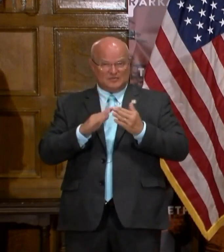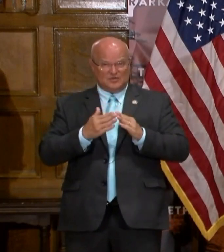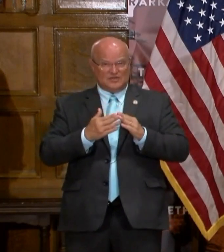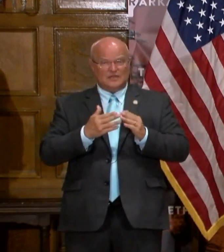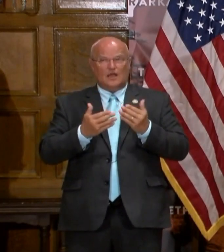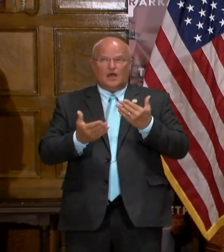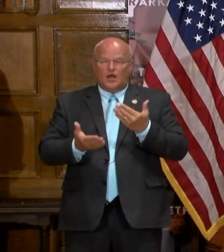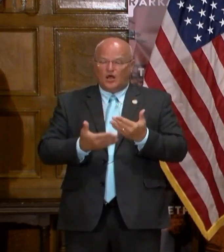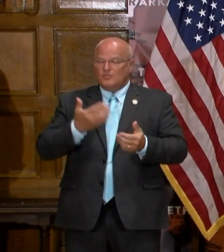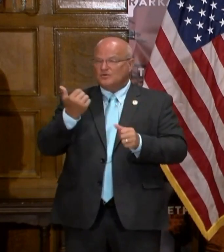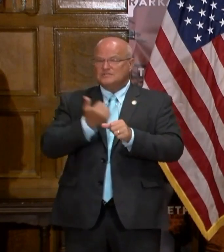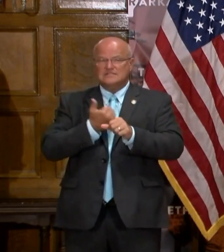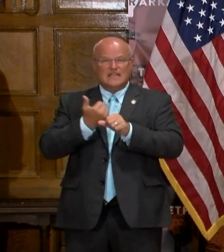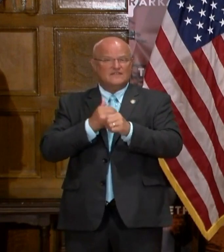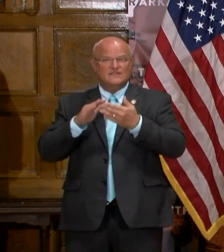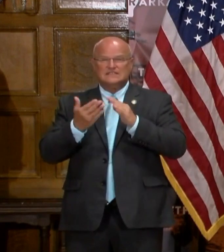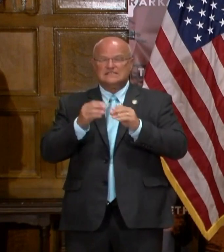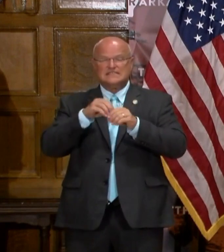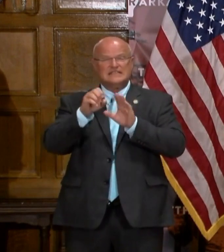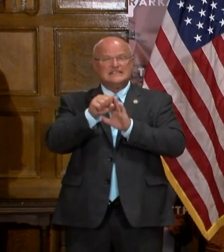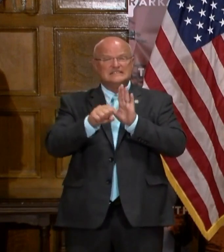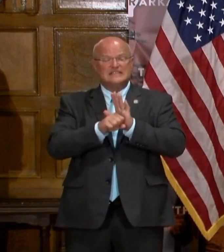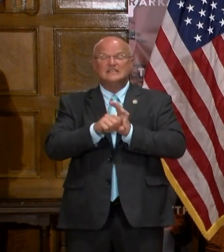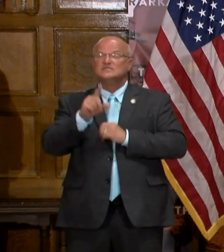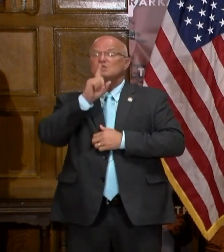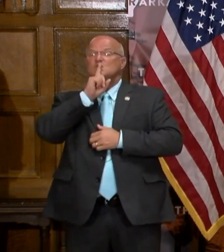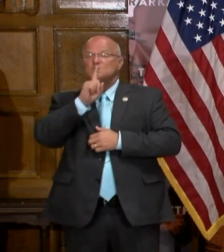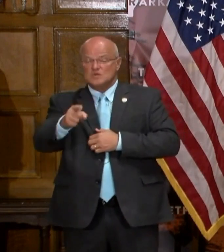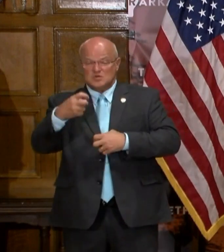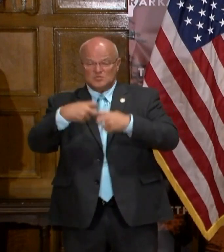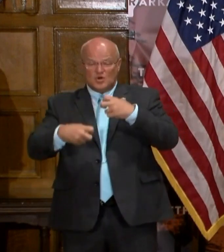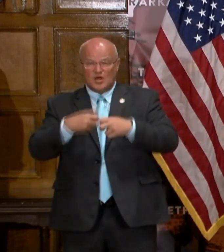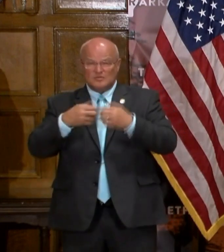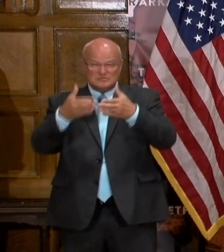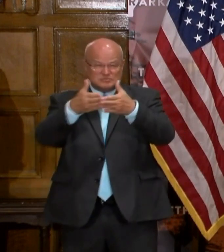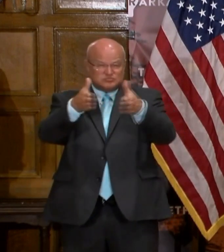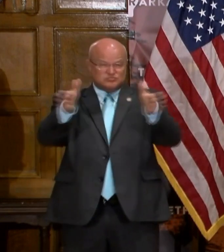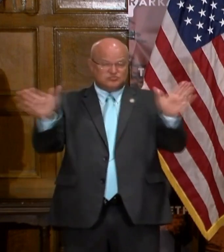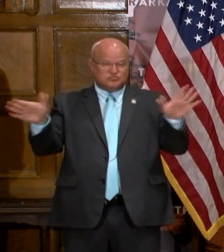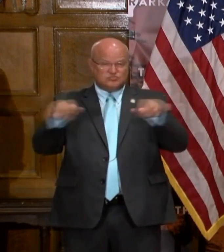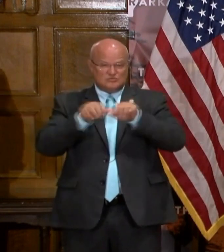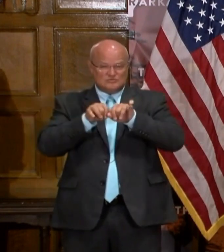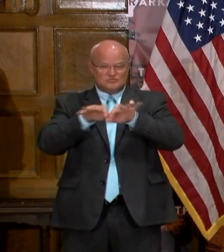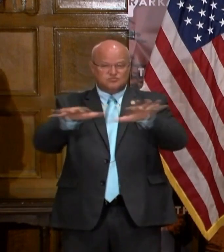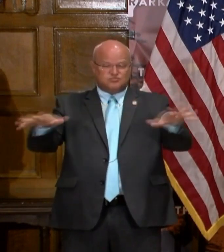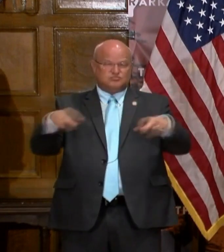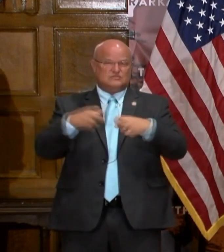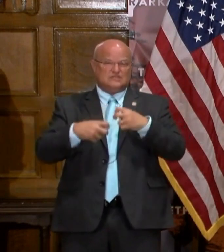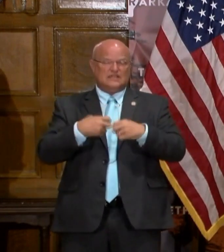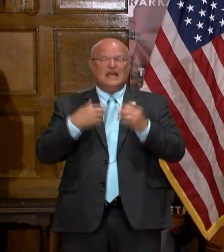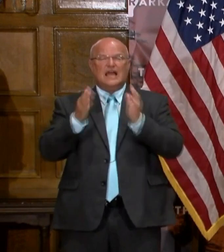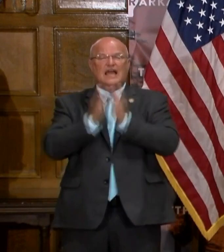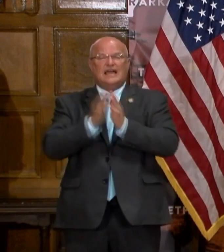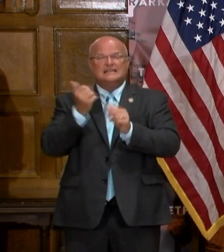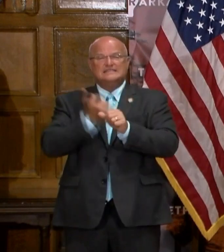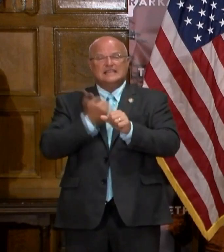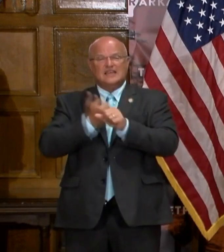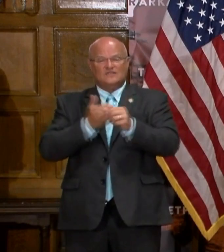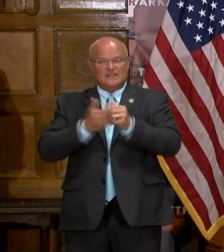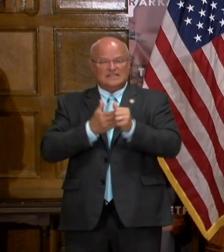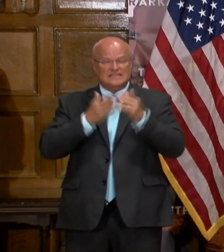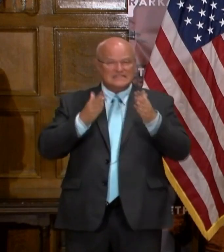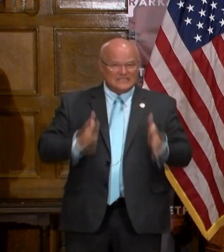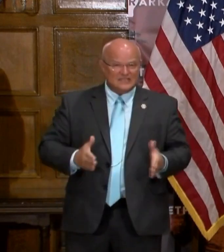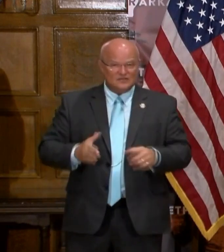virtually every community in the state. So this is a real issue. It's a broad issue. It's a spreading issue. And I would ask every local leader,